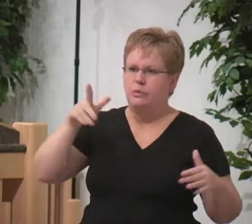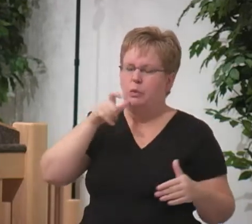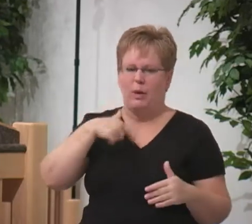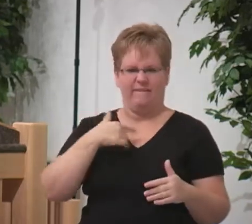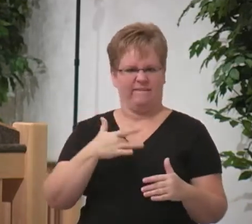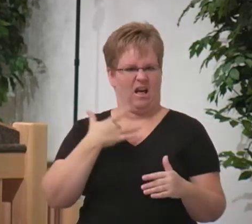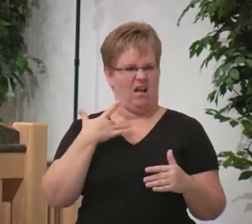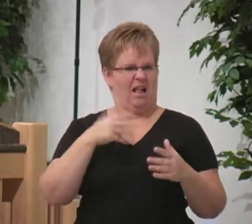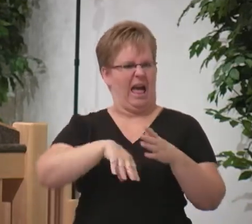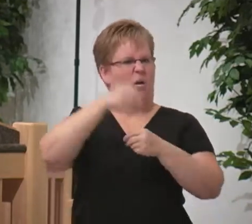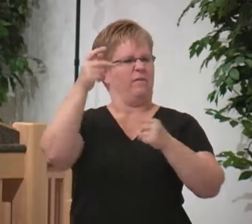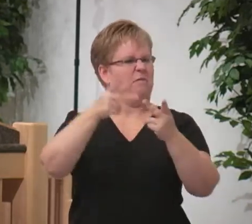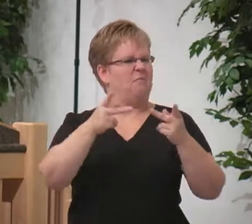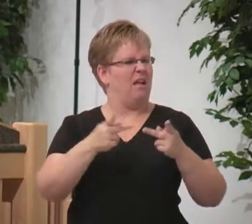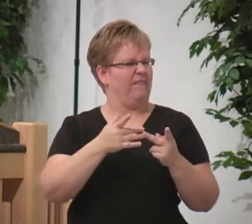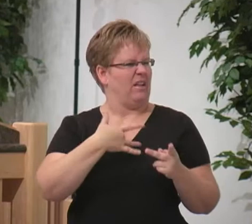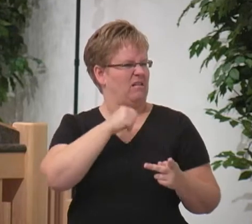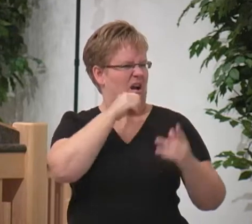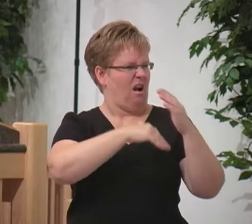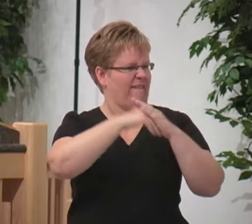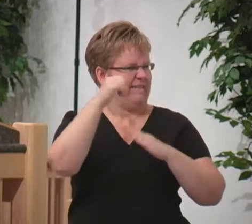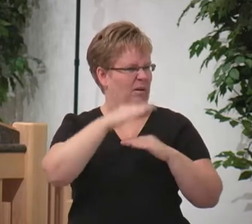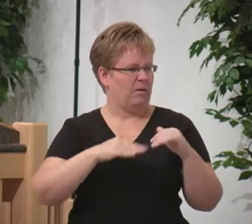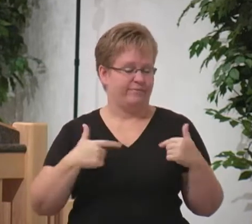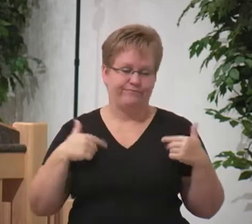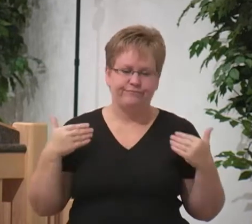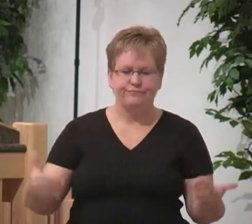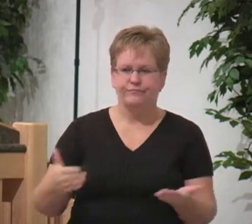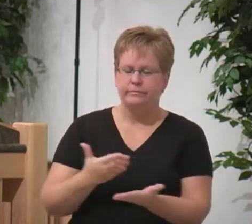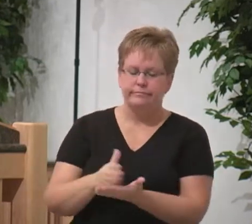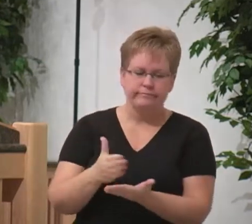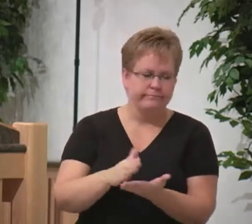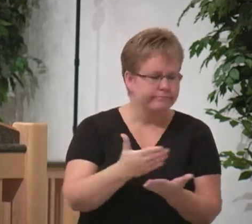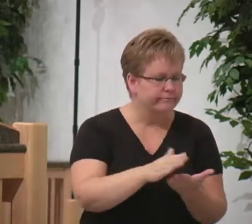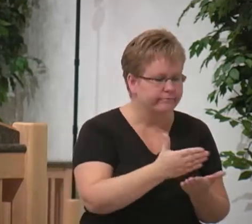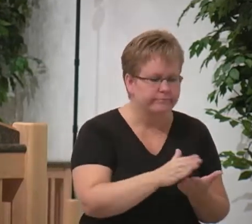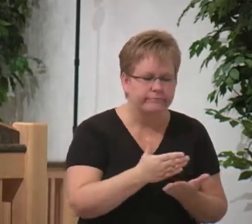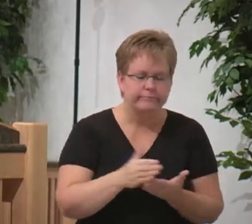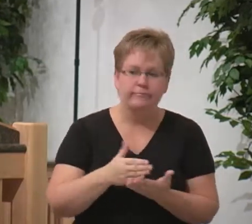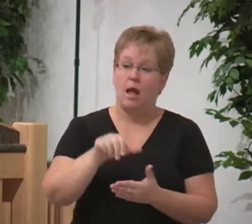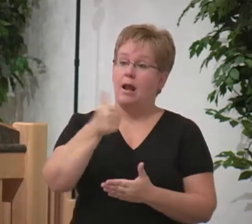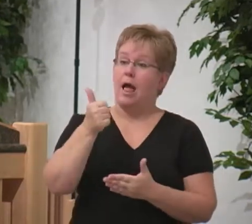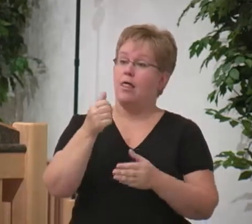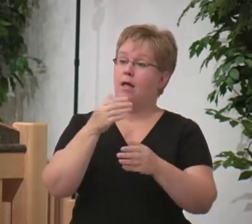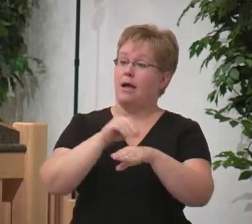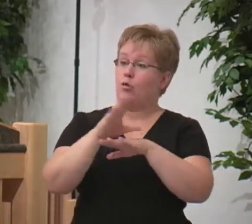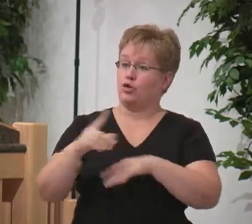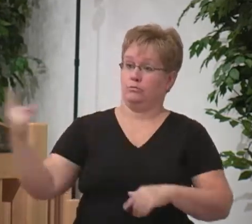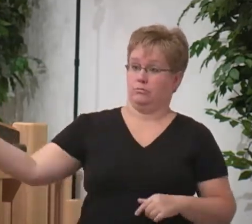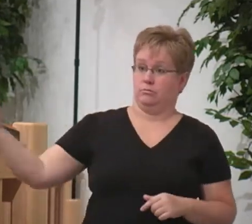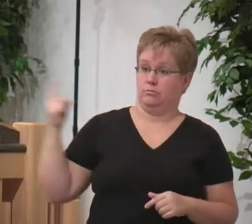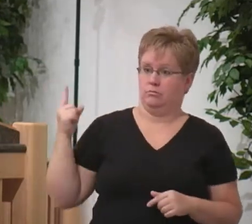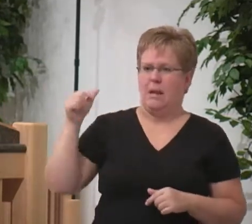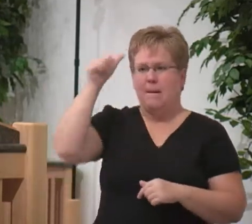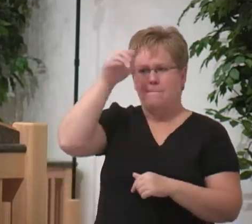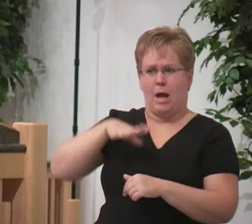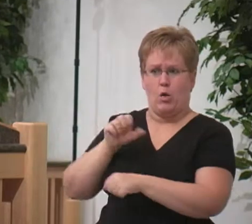uncomfortable. And as I was sweeping, someone came up to me, another counselor, a guy who had worked there many